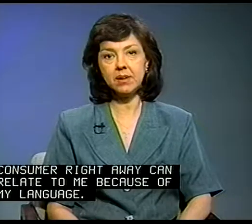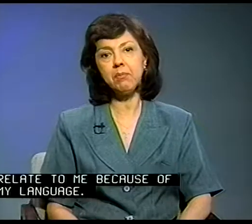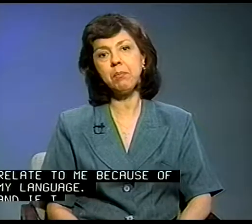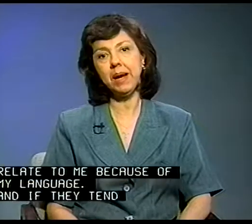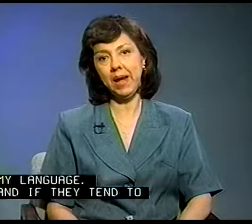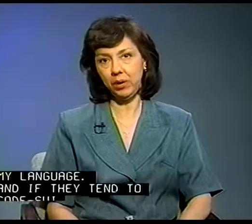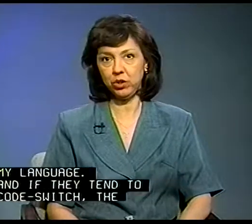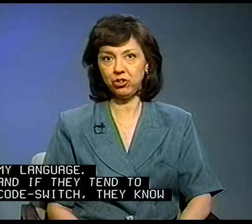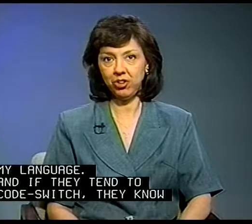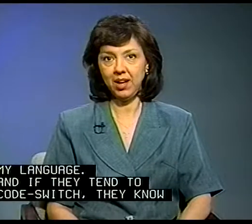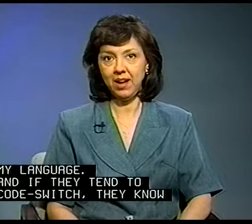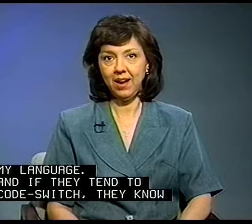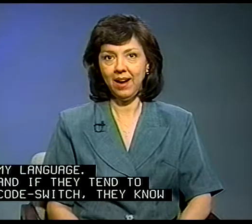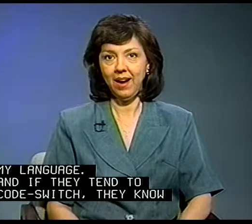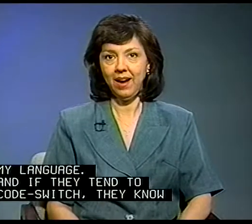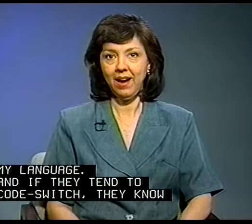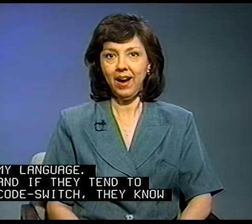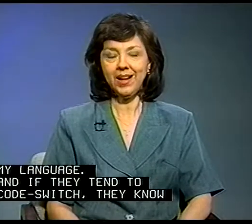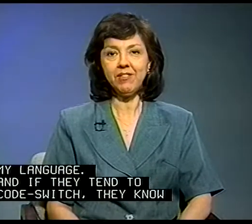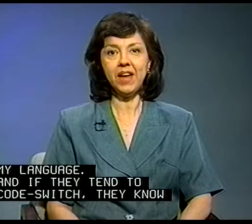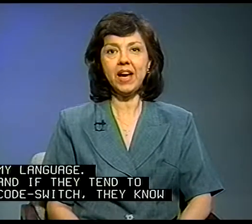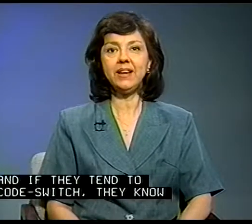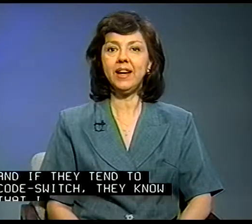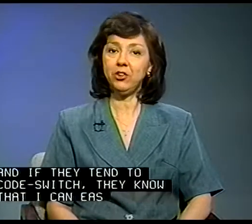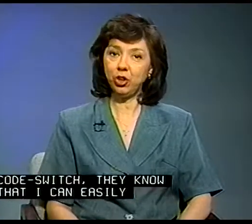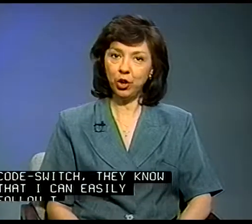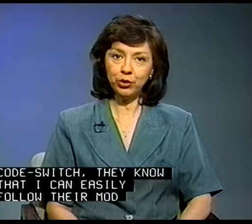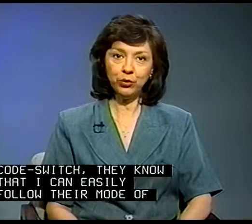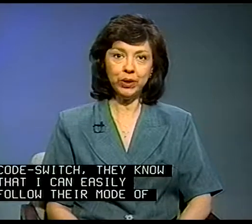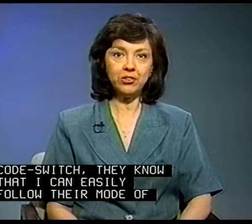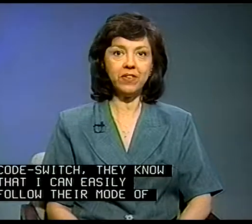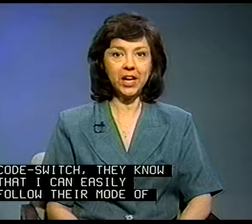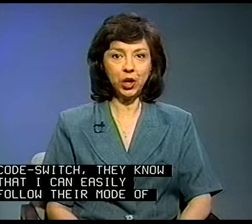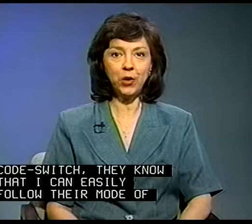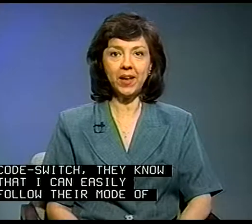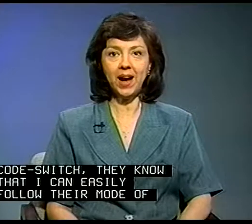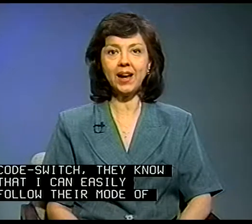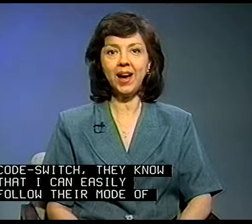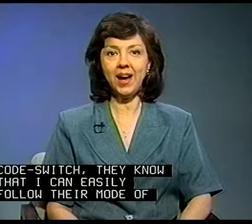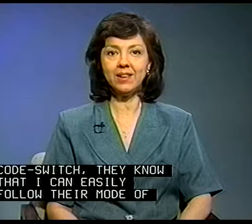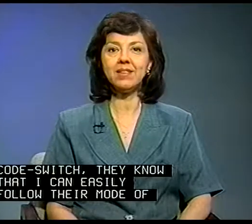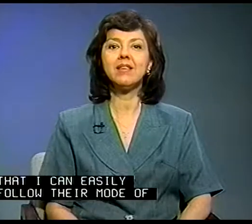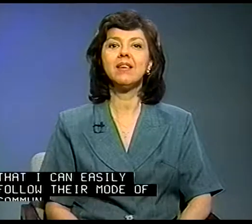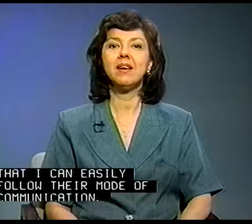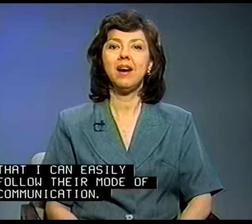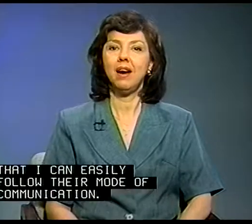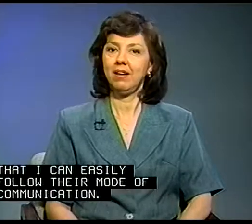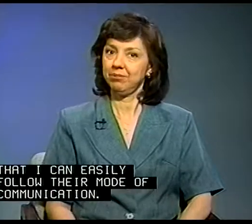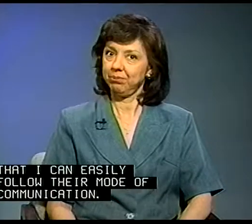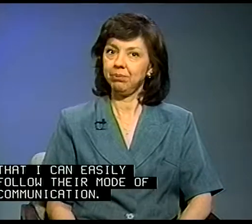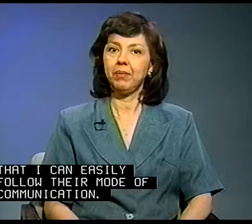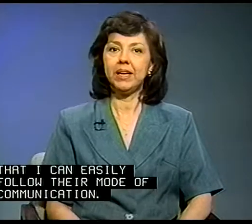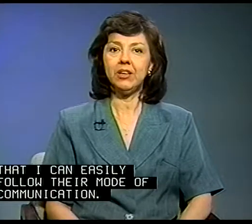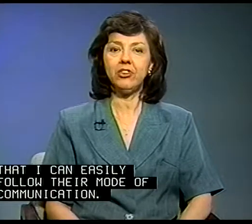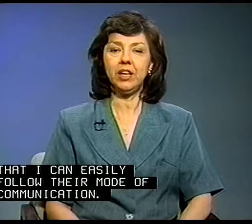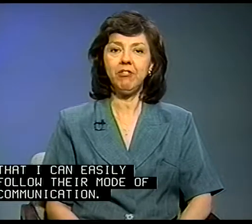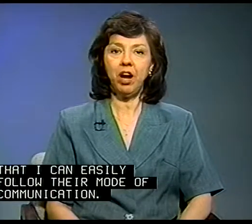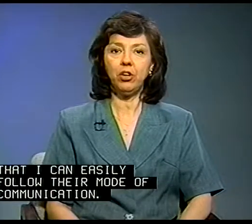of my language. And if they tend to code switch, they know that I can't easily follow